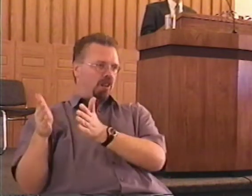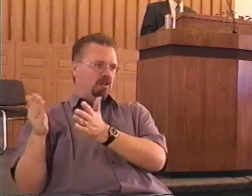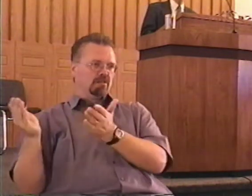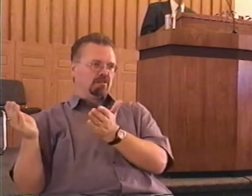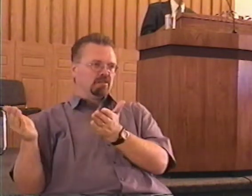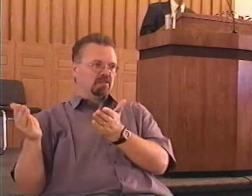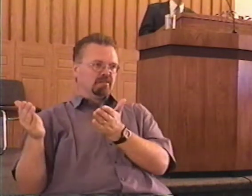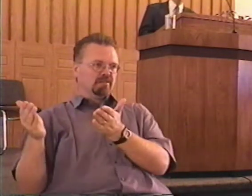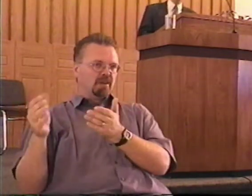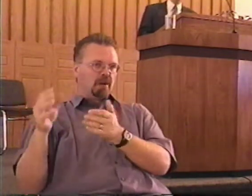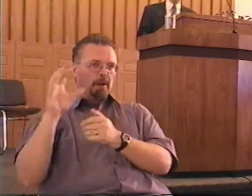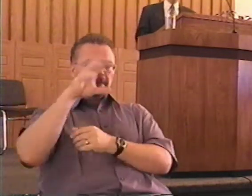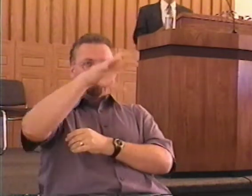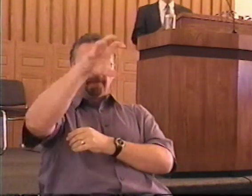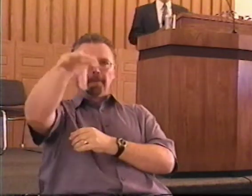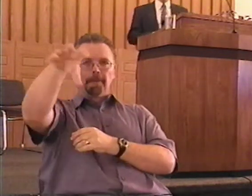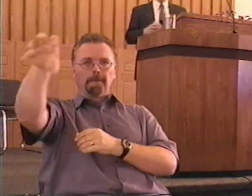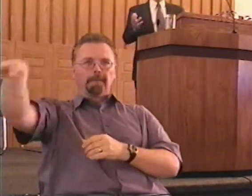and